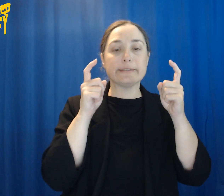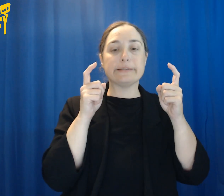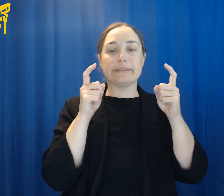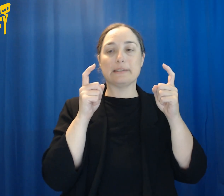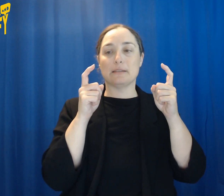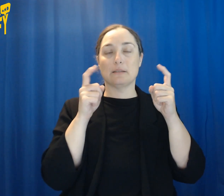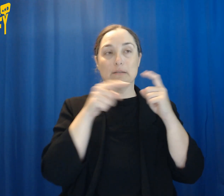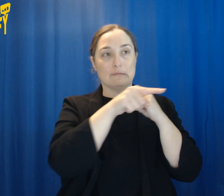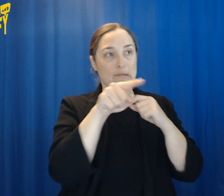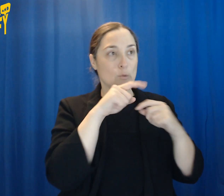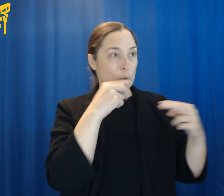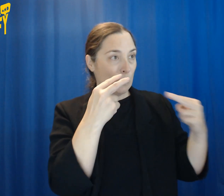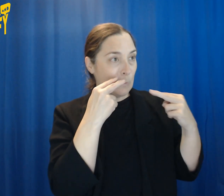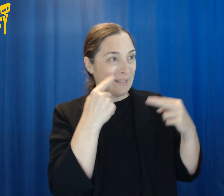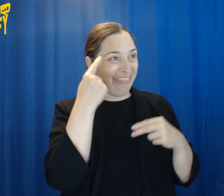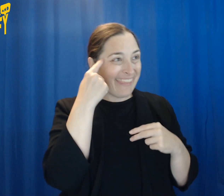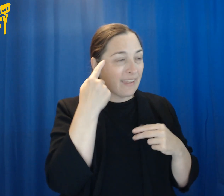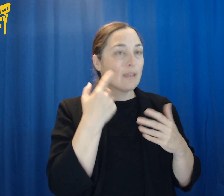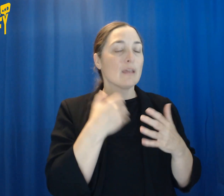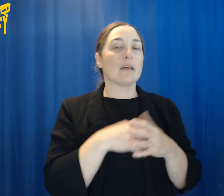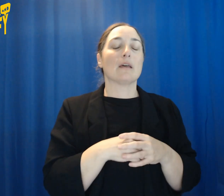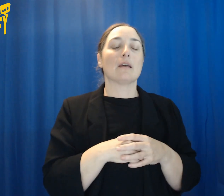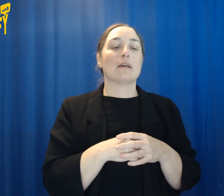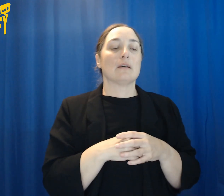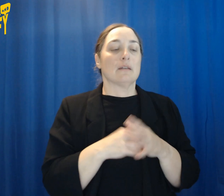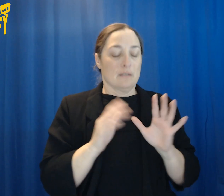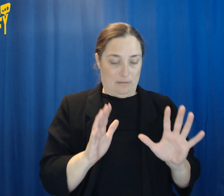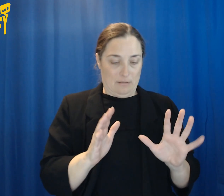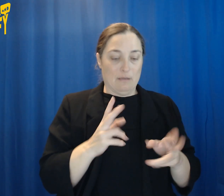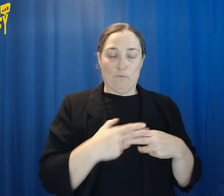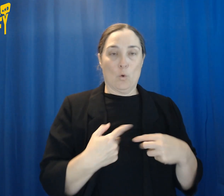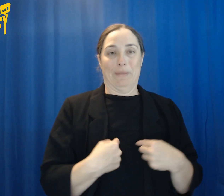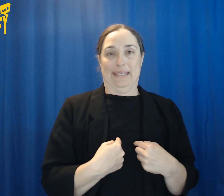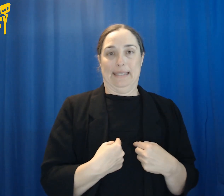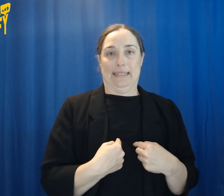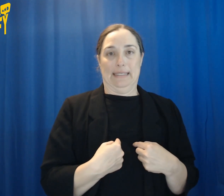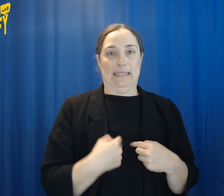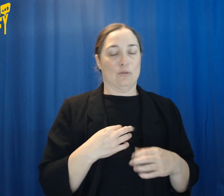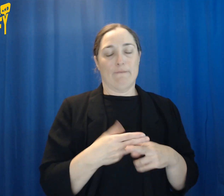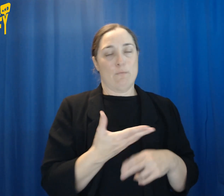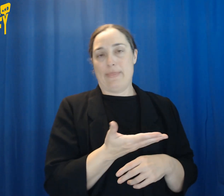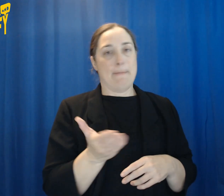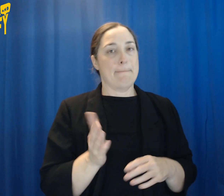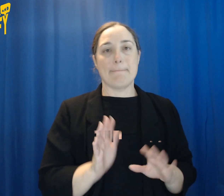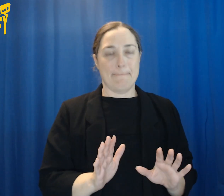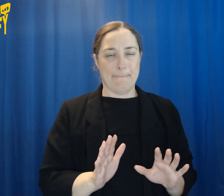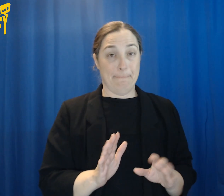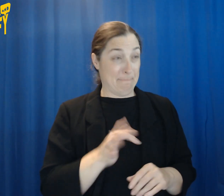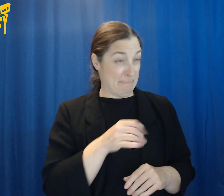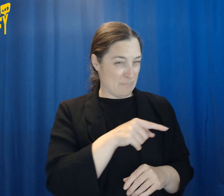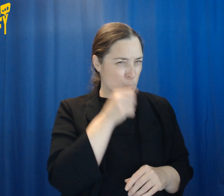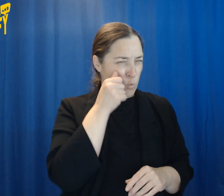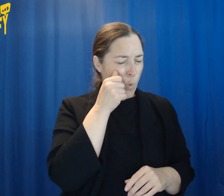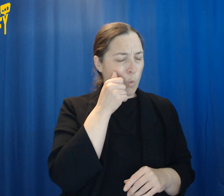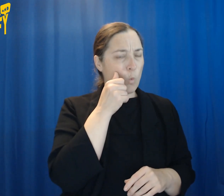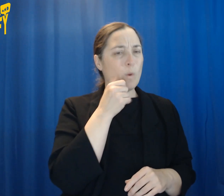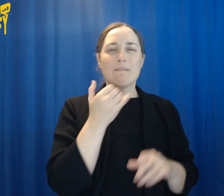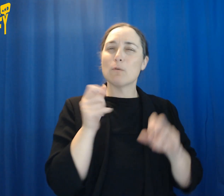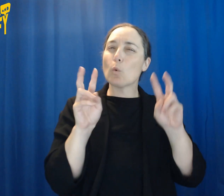think and moving forward and being like, this is for me, it's not for them. I don't know if you know that there is a quote about